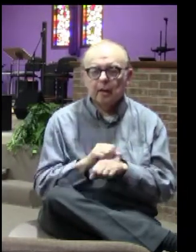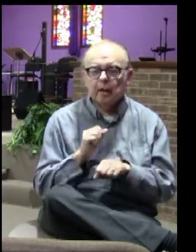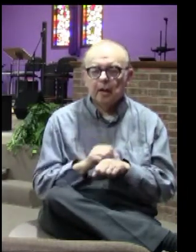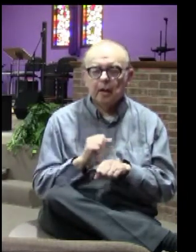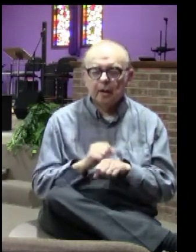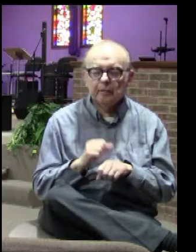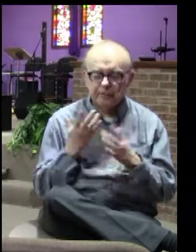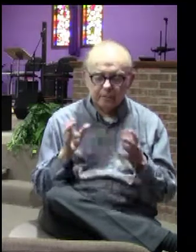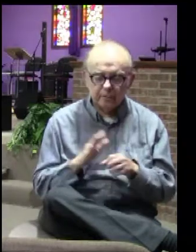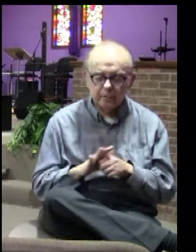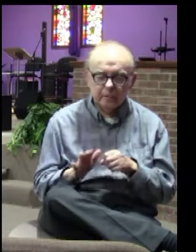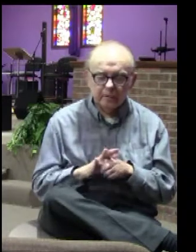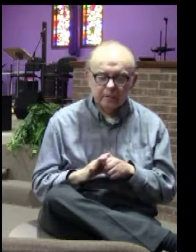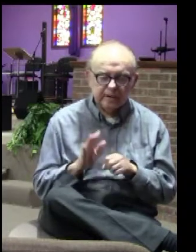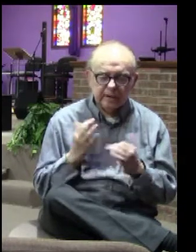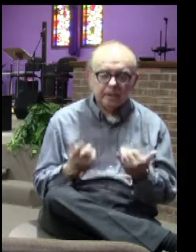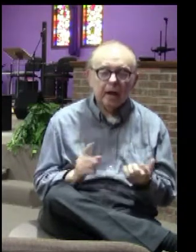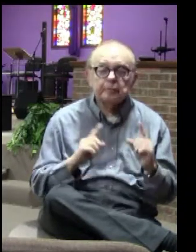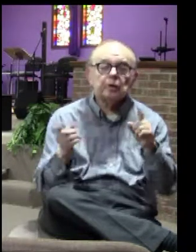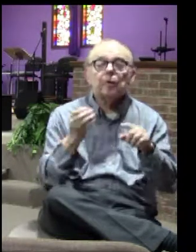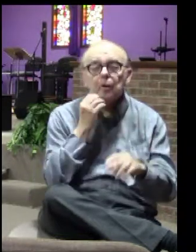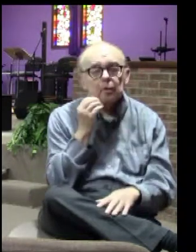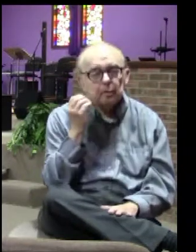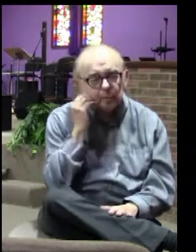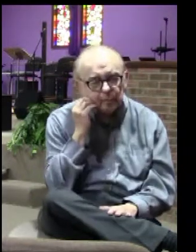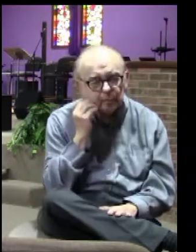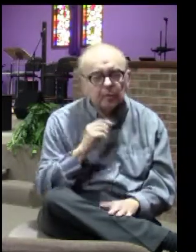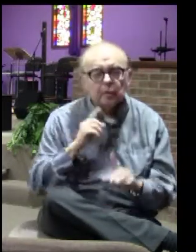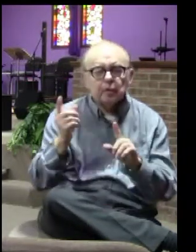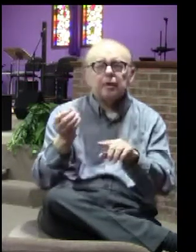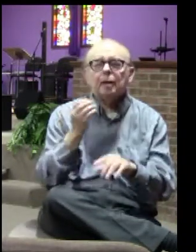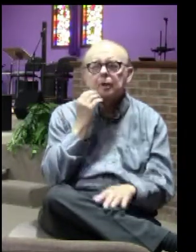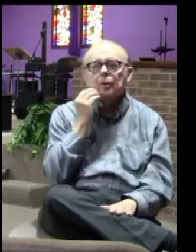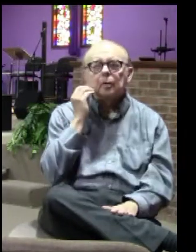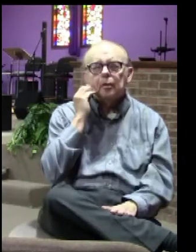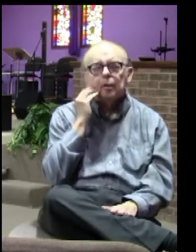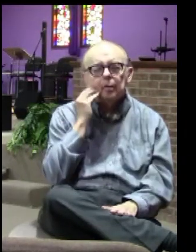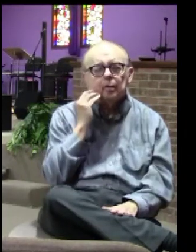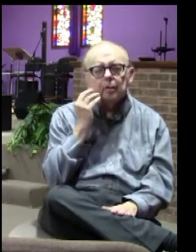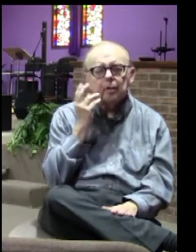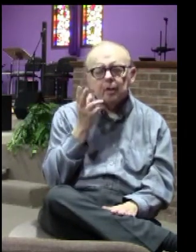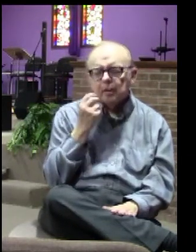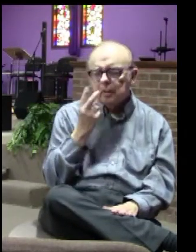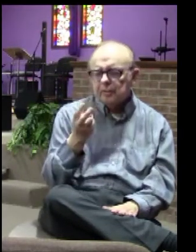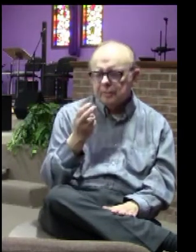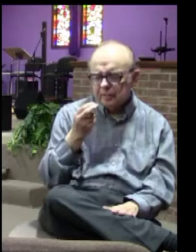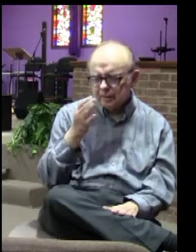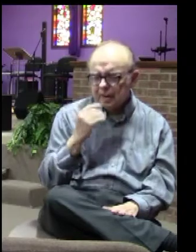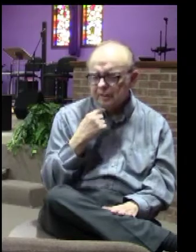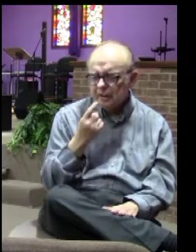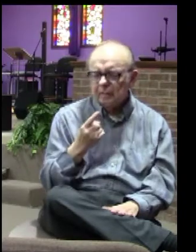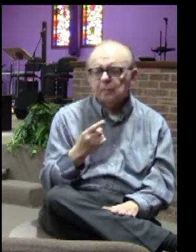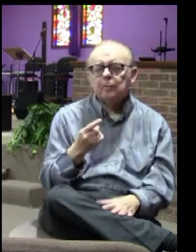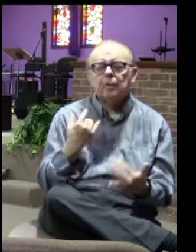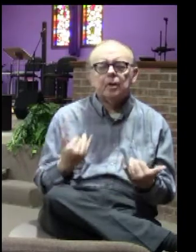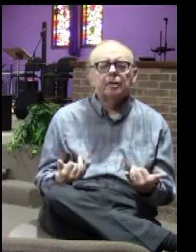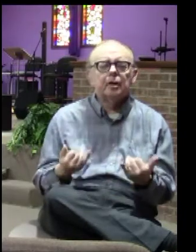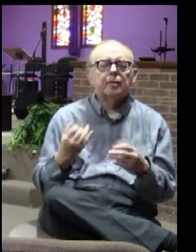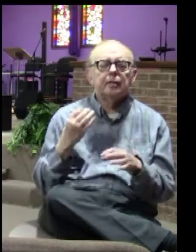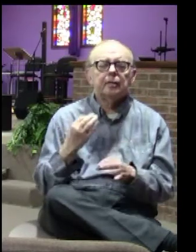is now completed. Come on home. Come on home. And to hear him say, well done, thou good and faithful